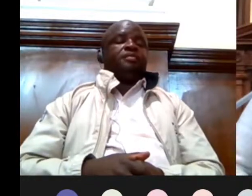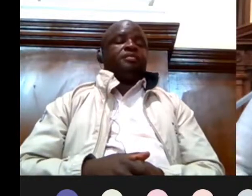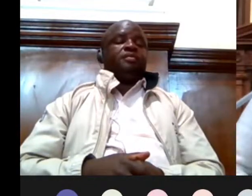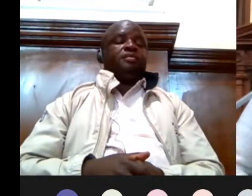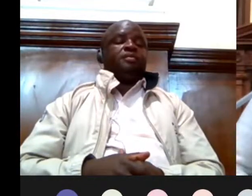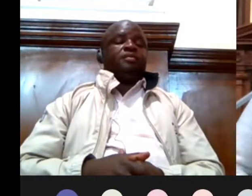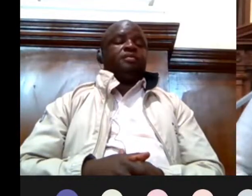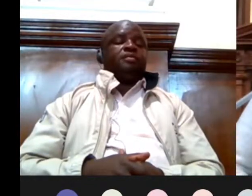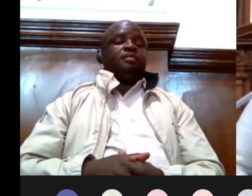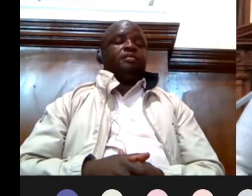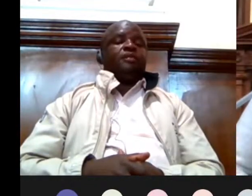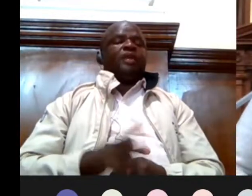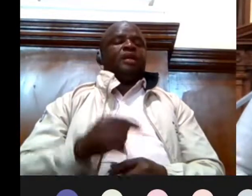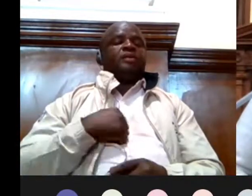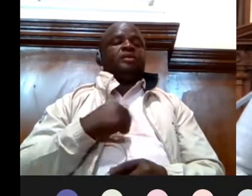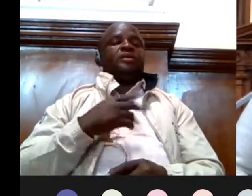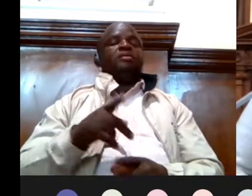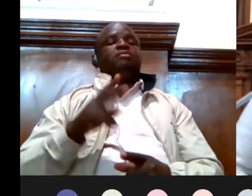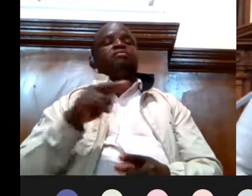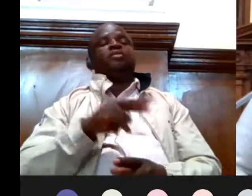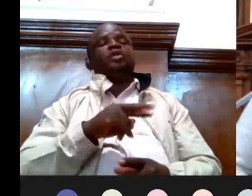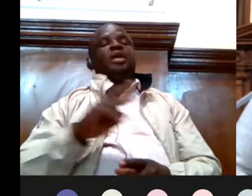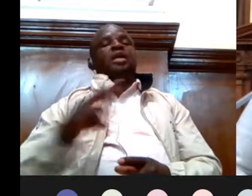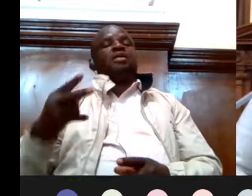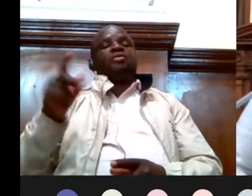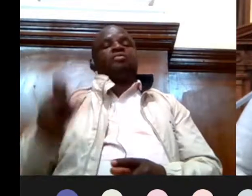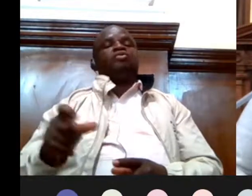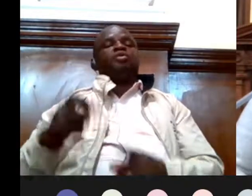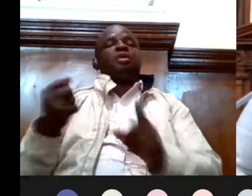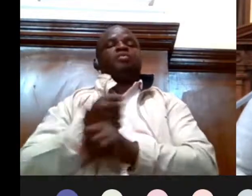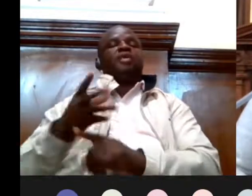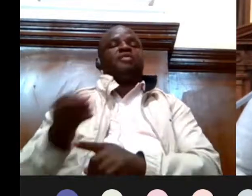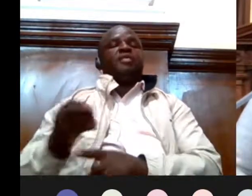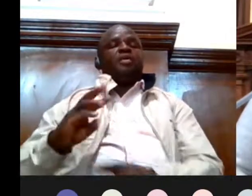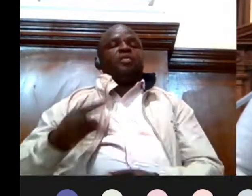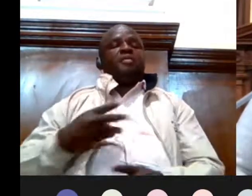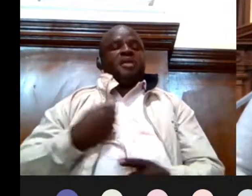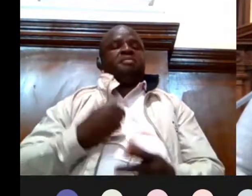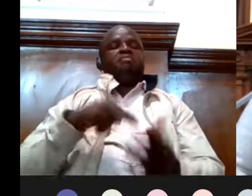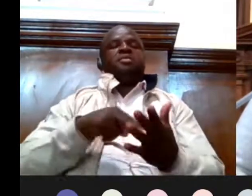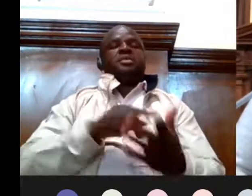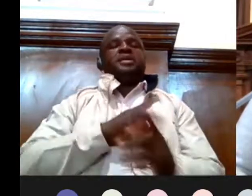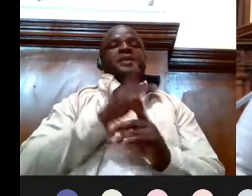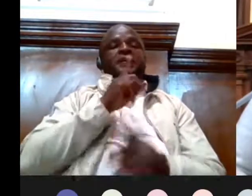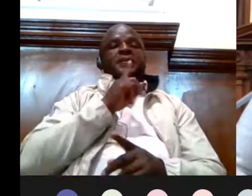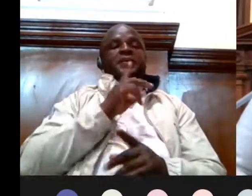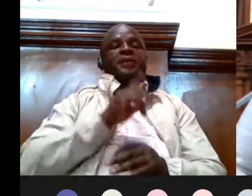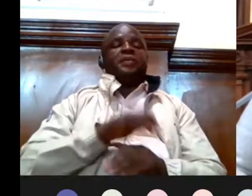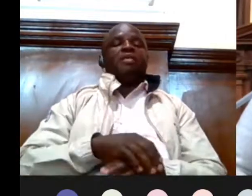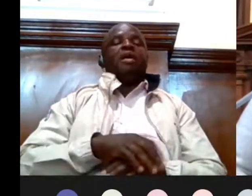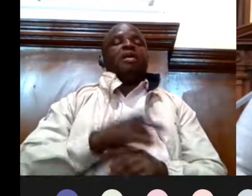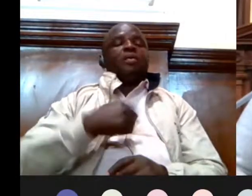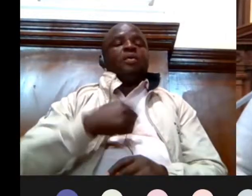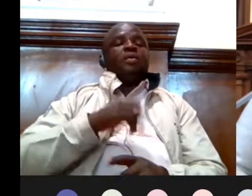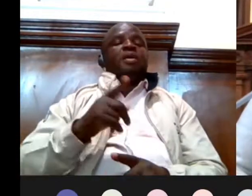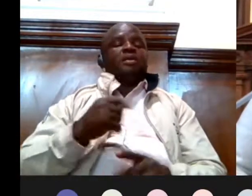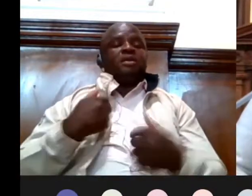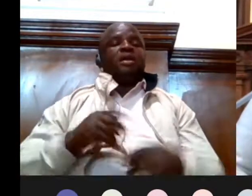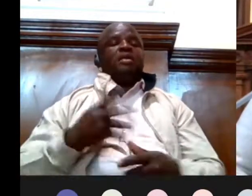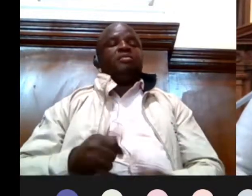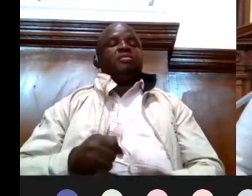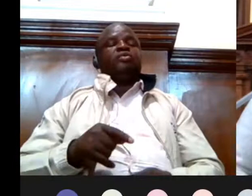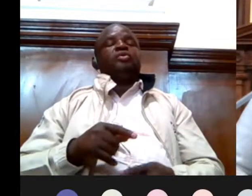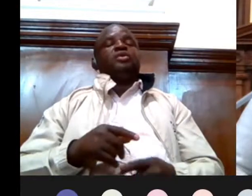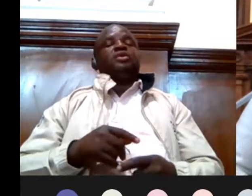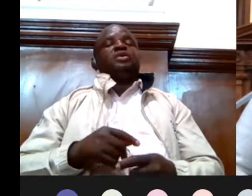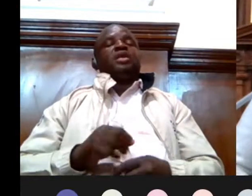ebe mohaisane wa ka ke mona wa abisiwa, but ke le mme I'm not doing anything. That is where we have to support. That is why I'm saying